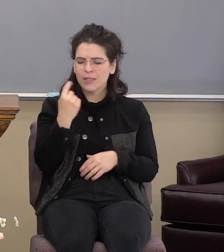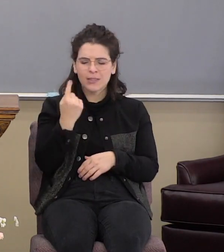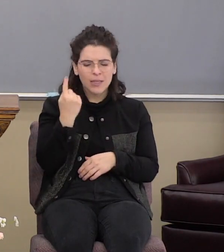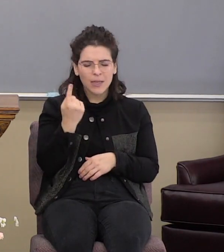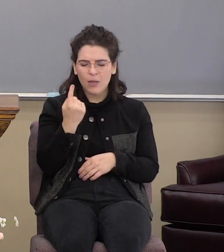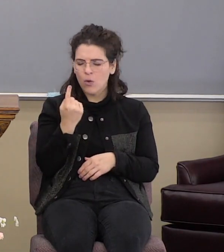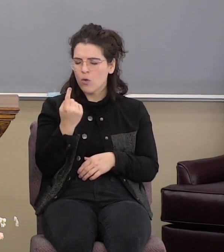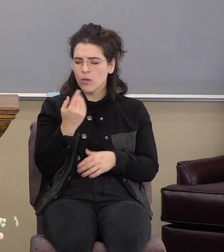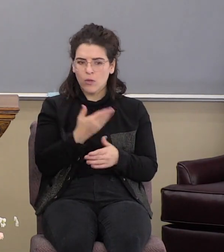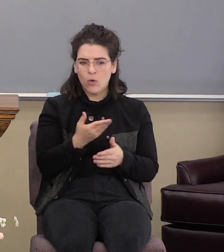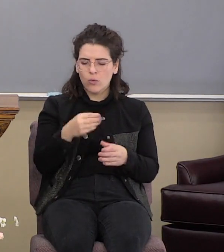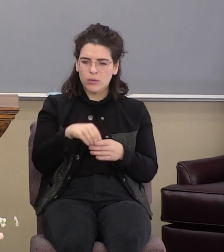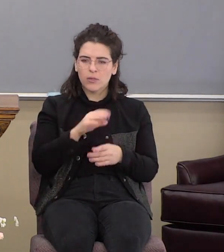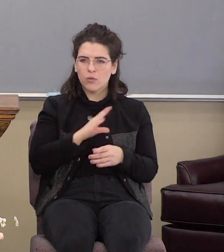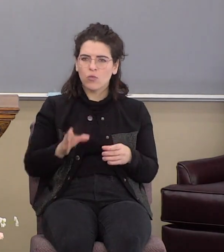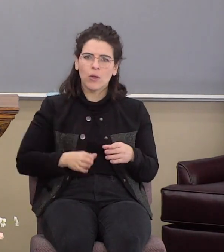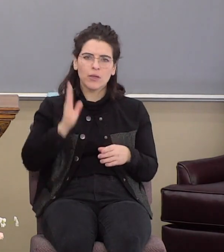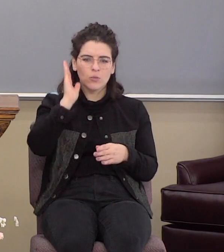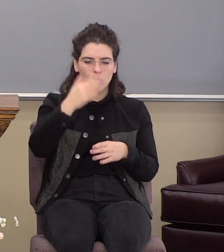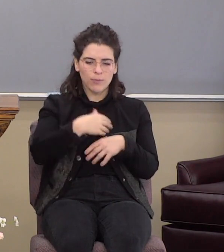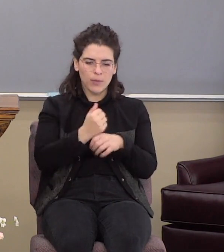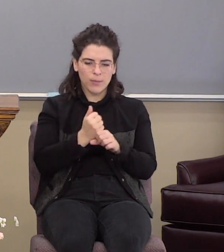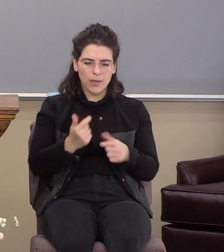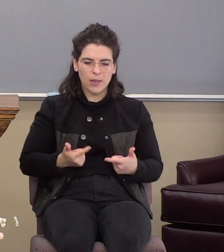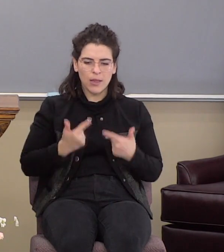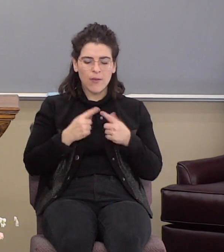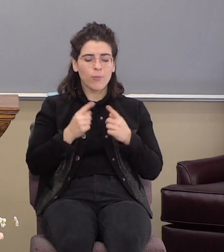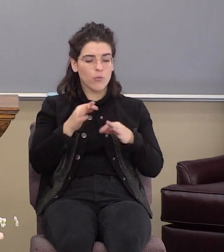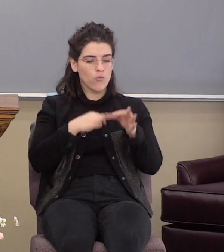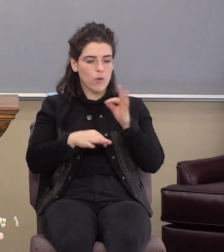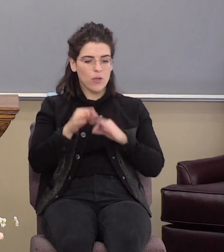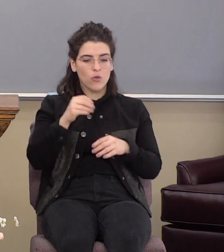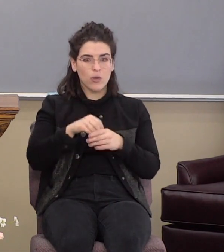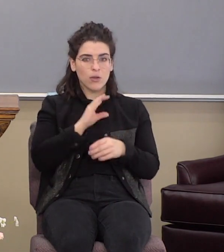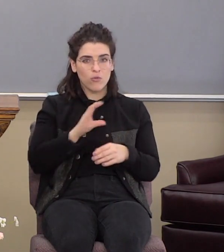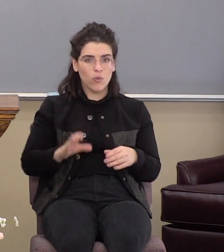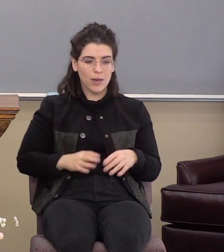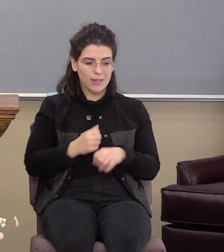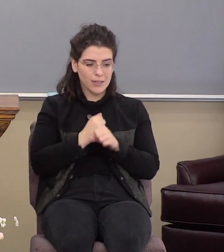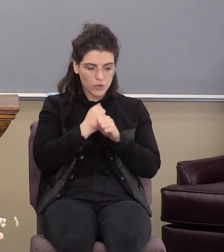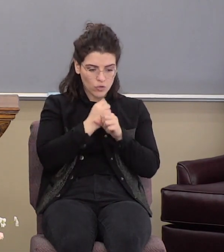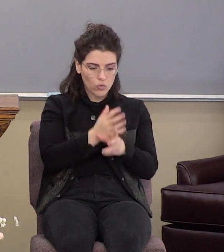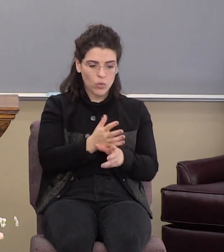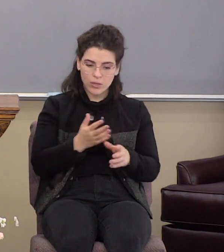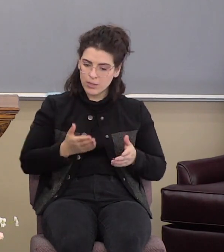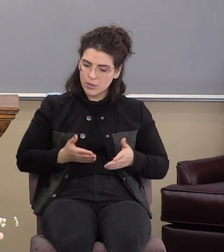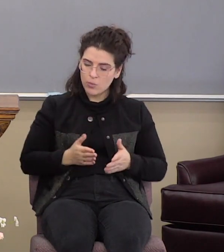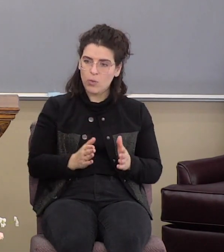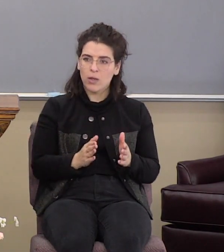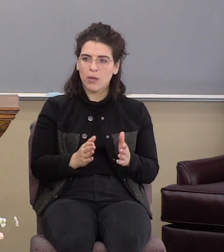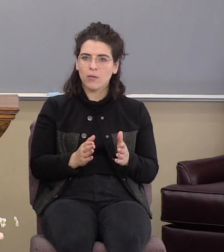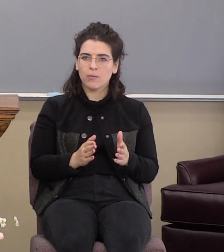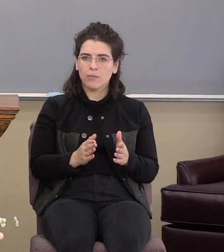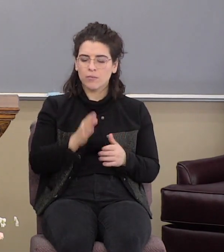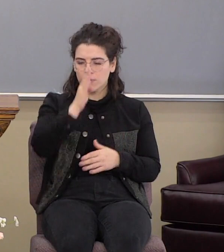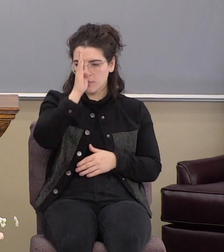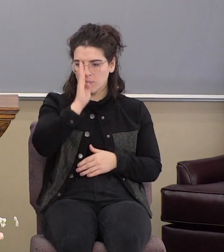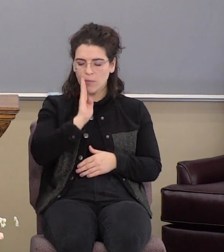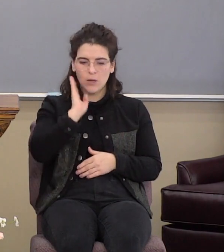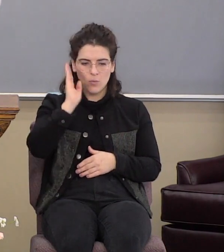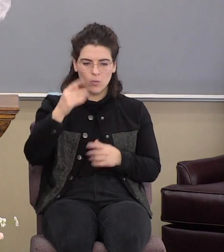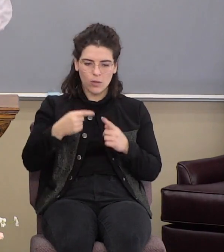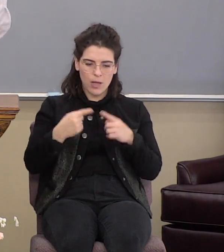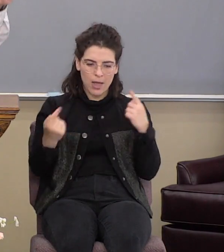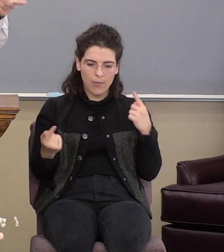only those in Christ will be made alive, but rather in Christ as the source and the means. God's going to